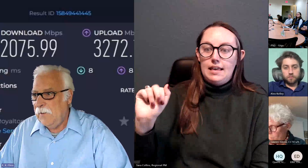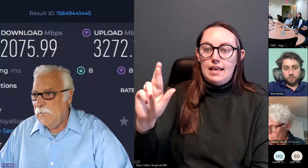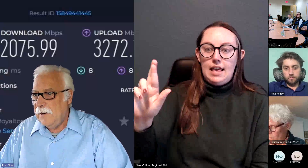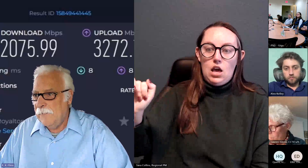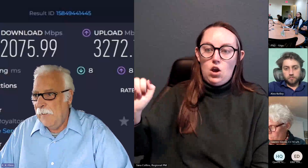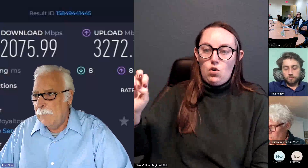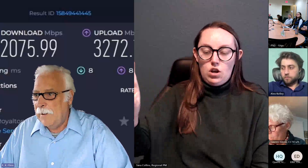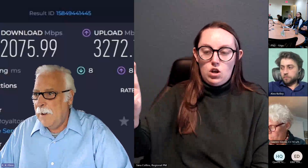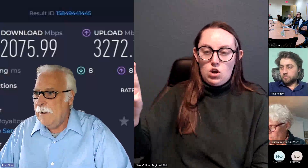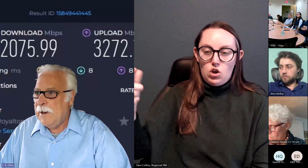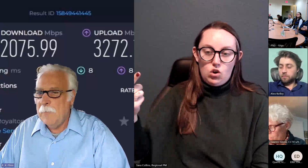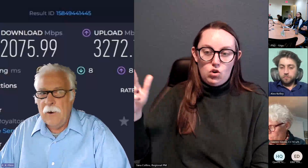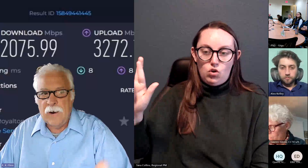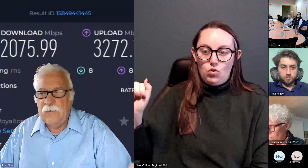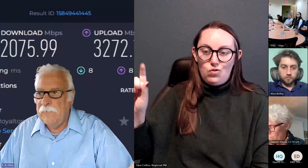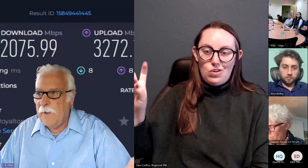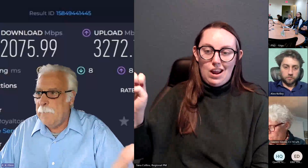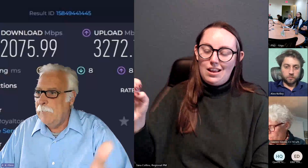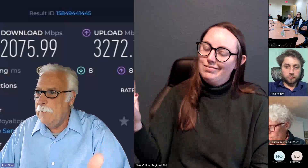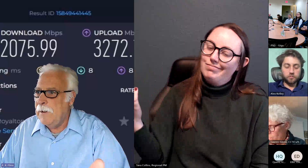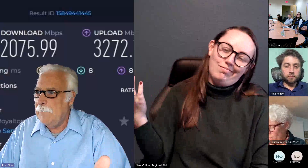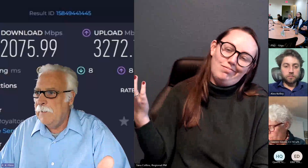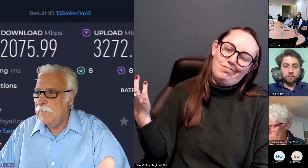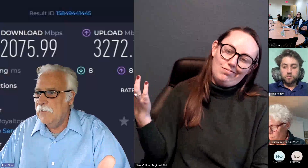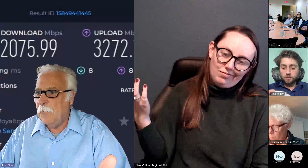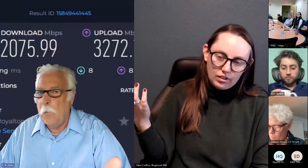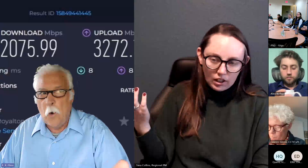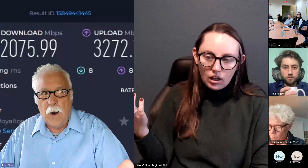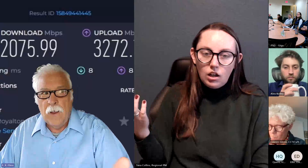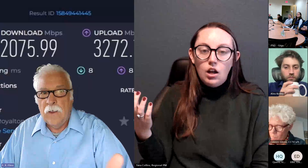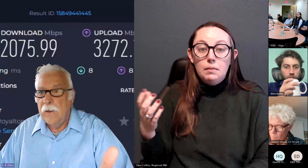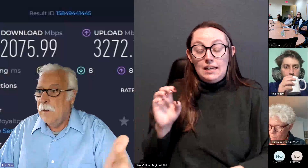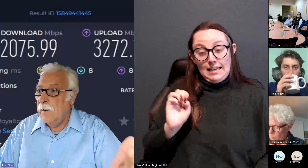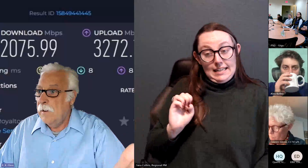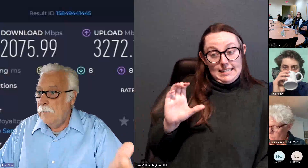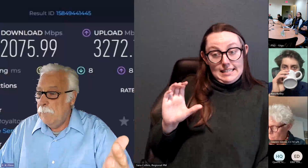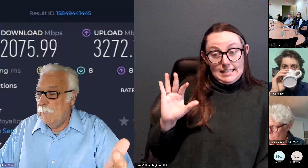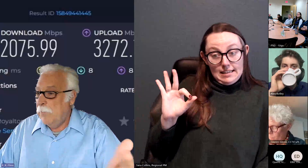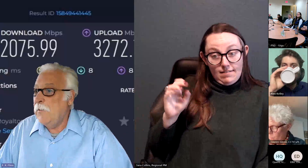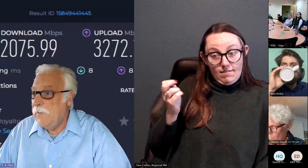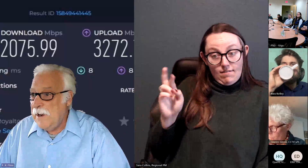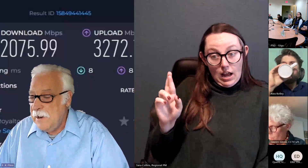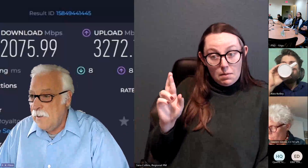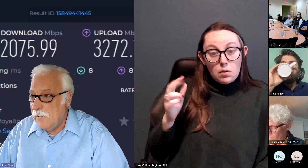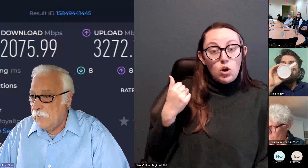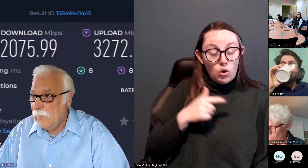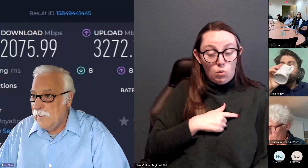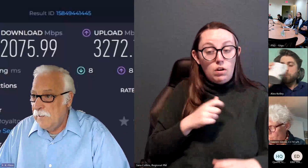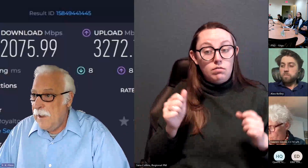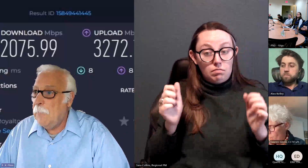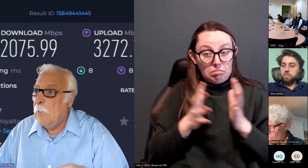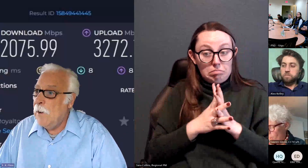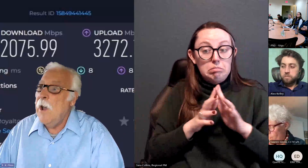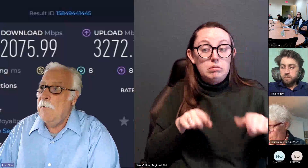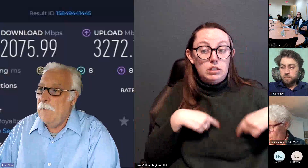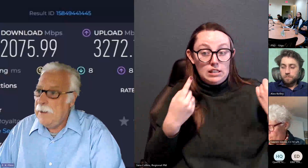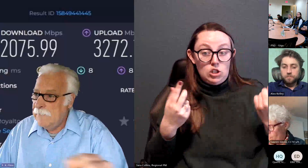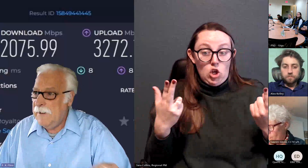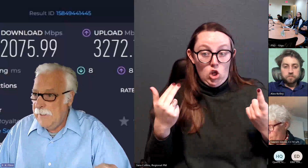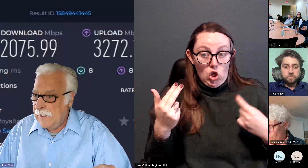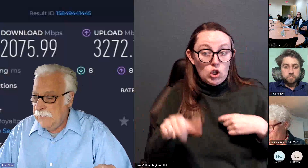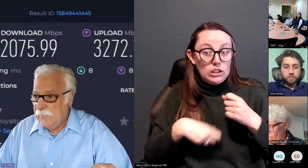of CUD development. I mean, here we are, EC Fiber, we've been in business for 13 years, and we're